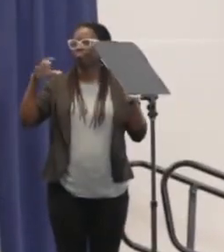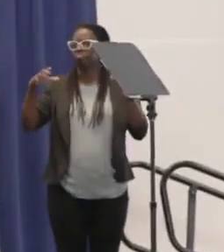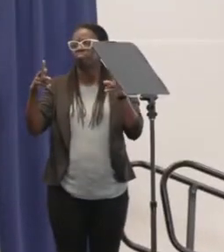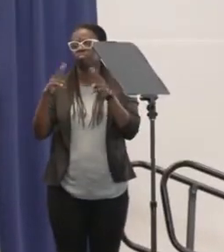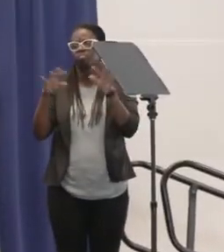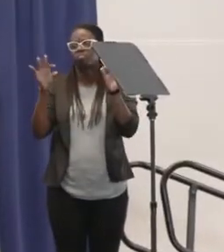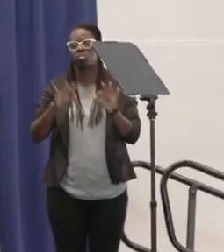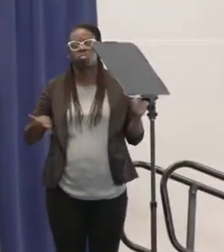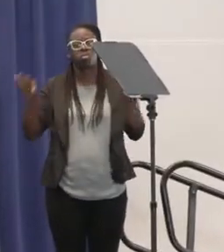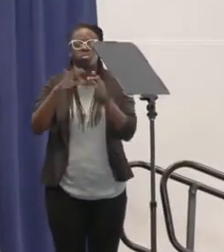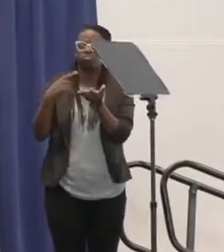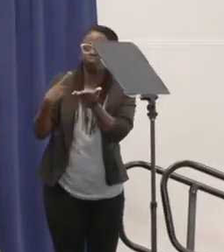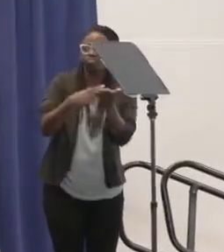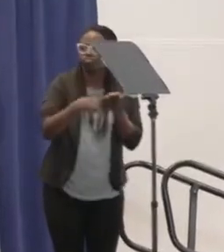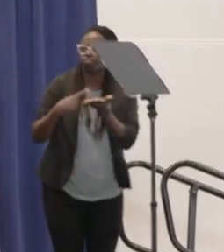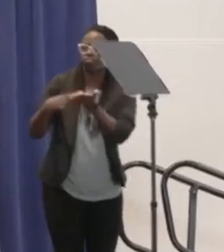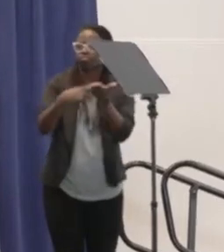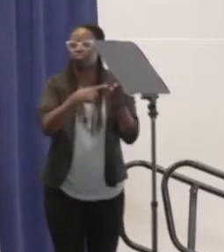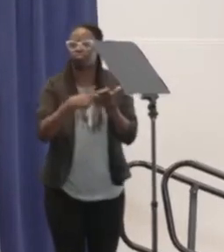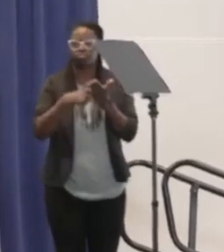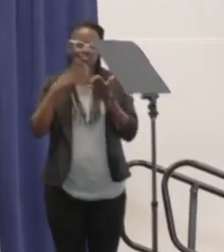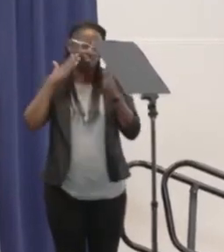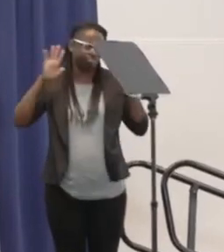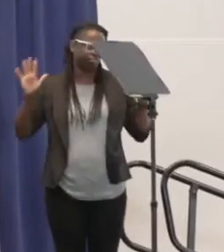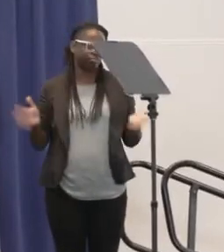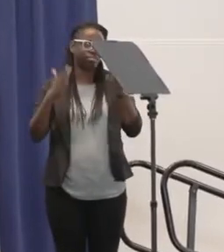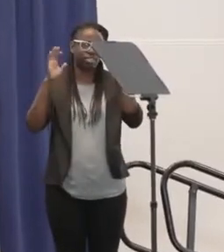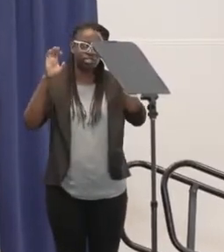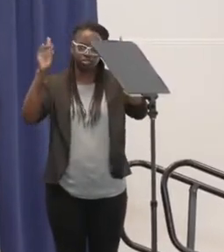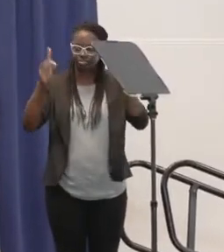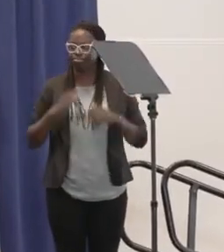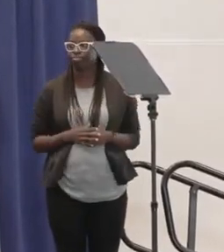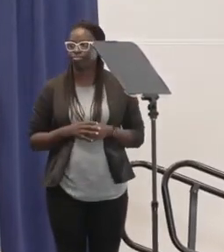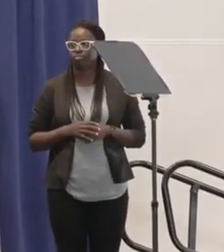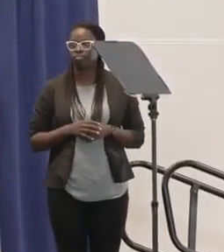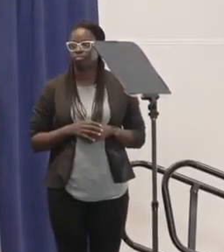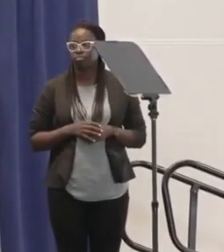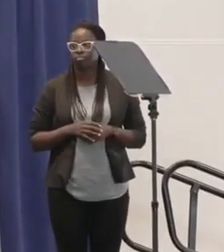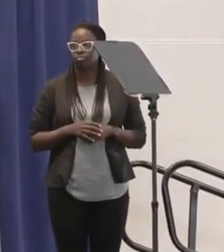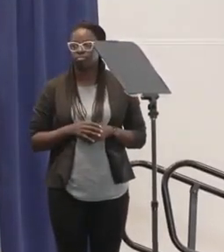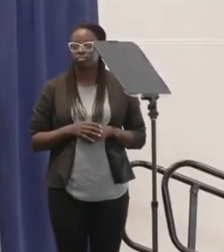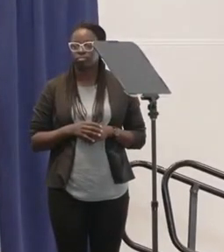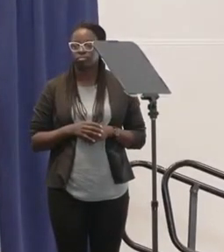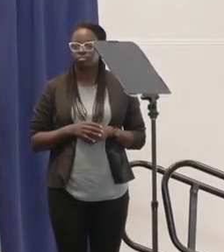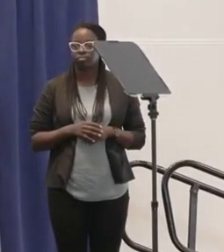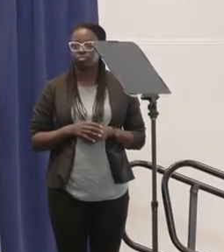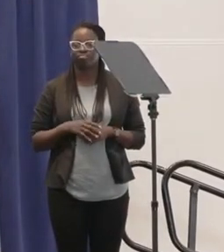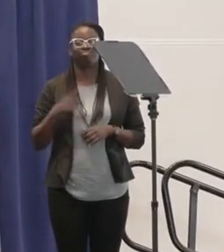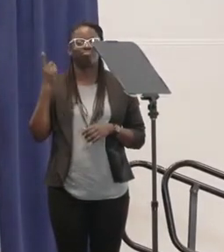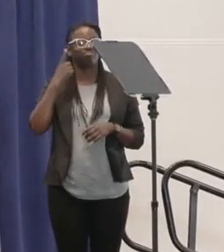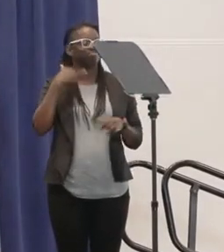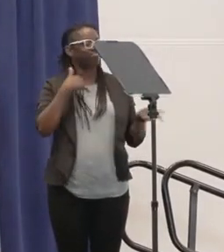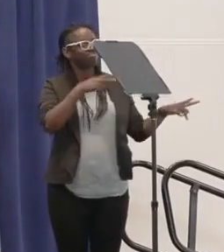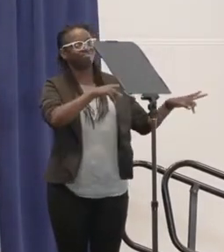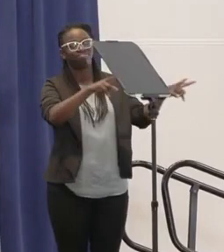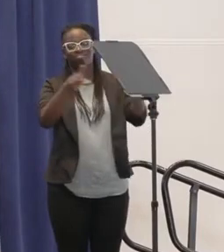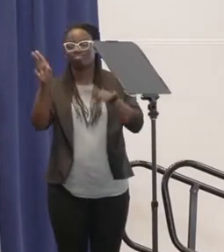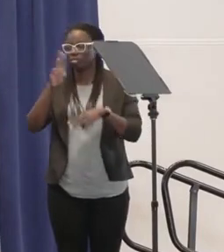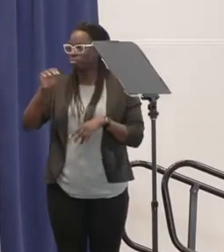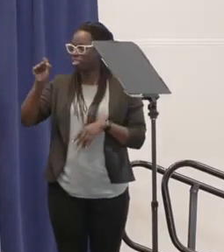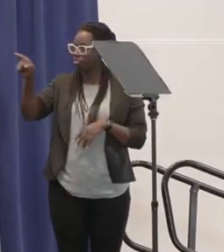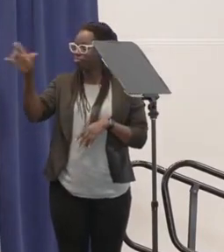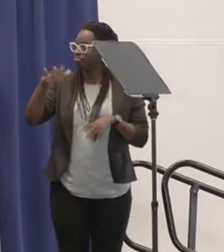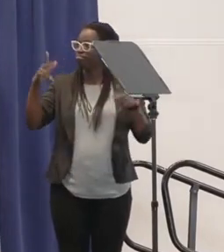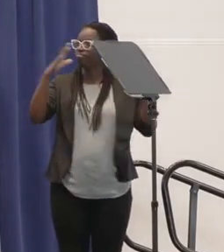I'm delighted to see so many friends of UMass Boston back on campus. Our